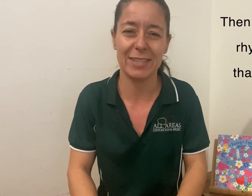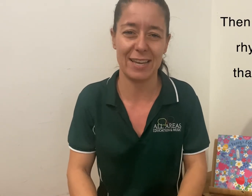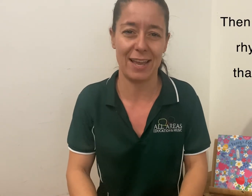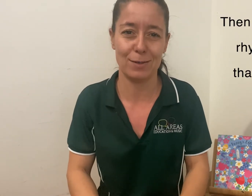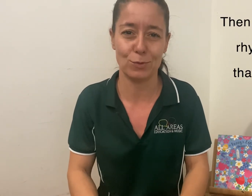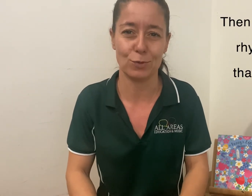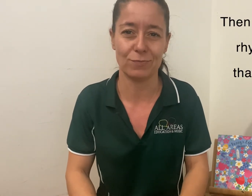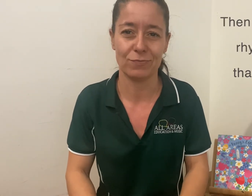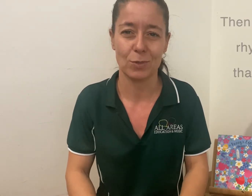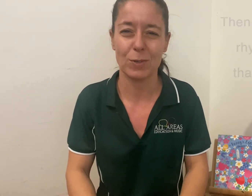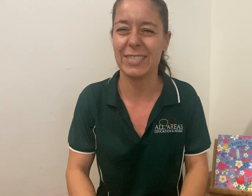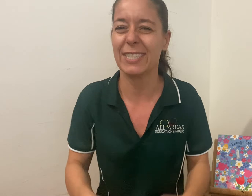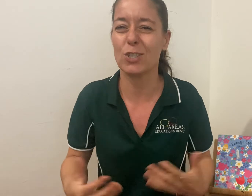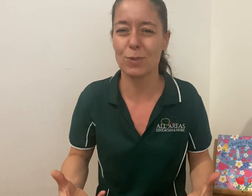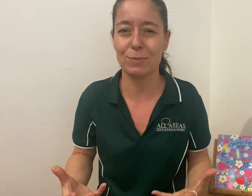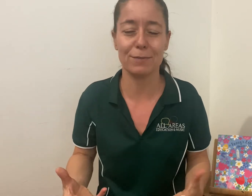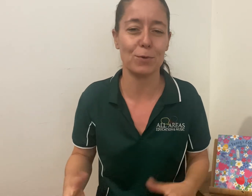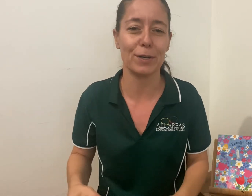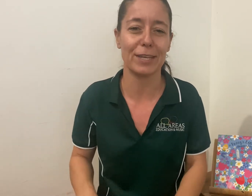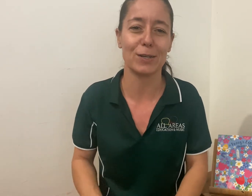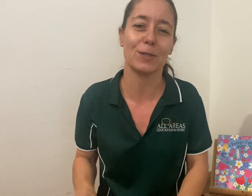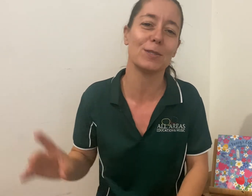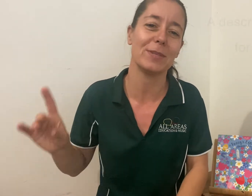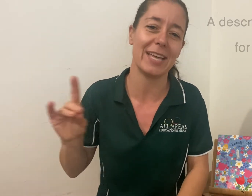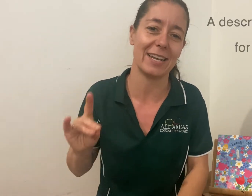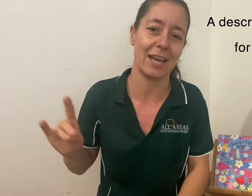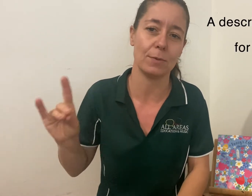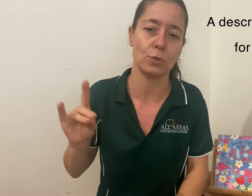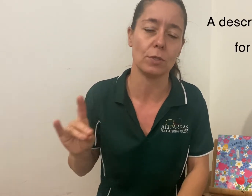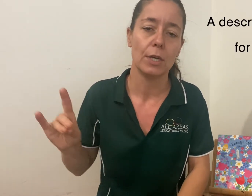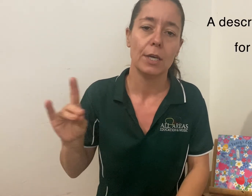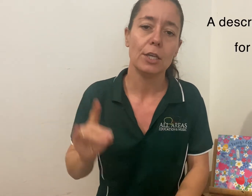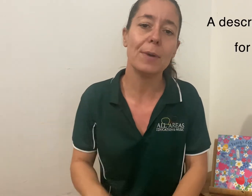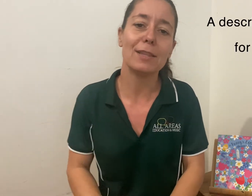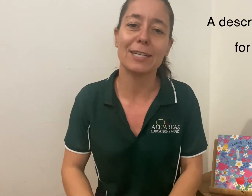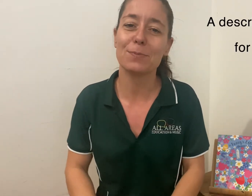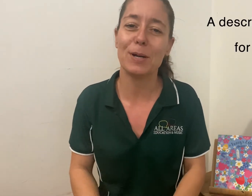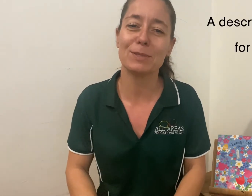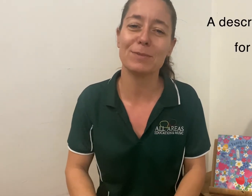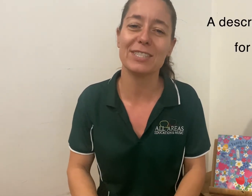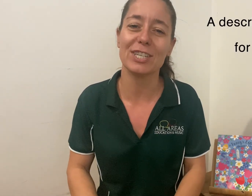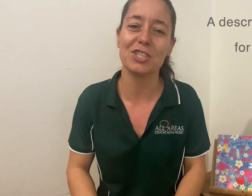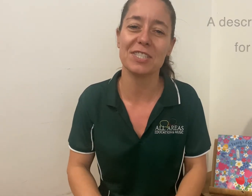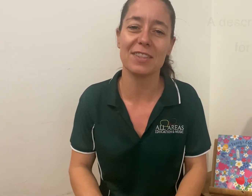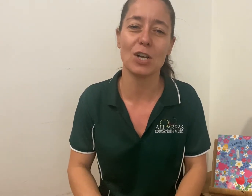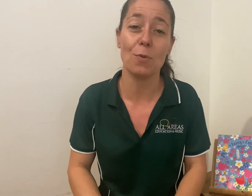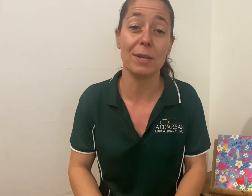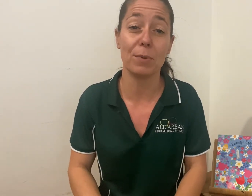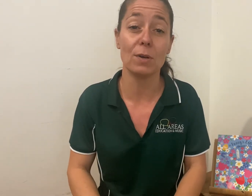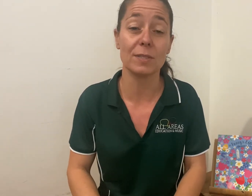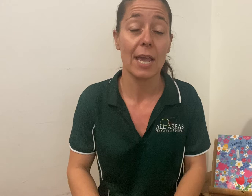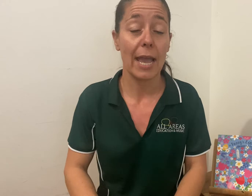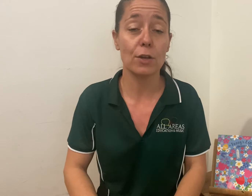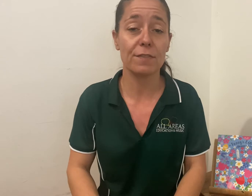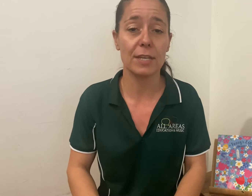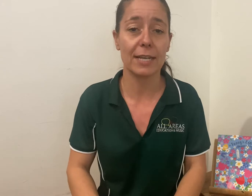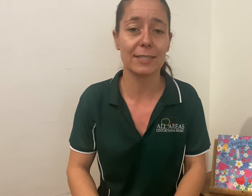that animal, or a descriptive word that goes with that animal. You might like to pop some suggestions in the comment box, and over the next couple